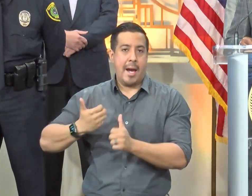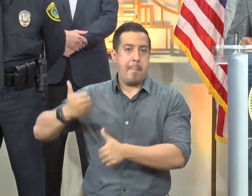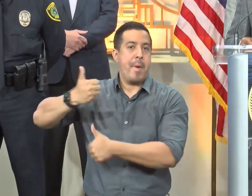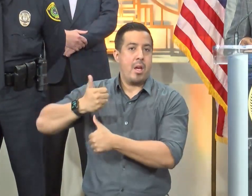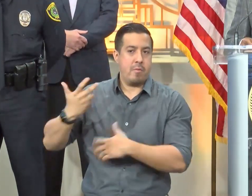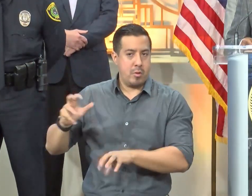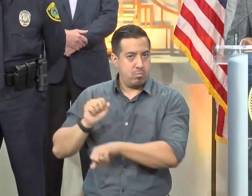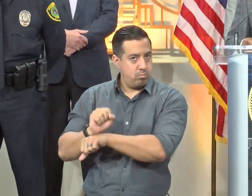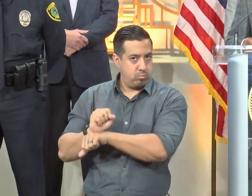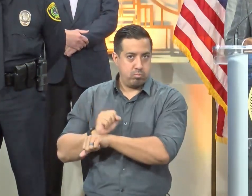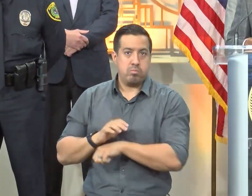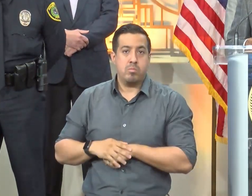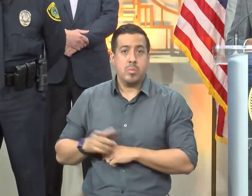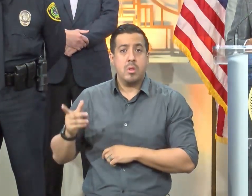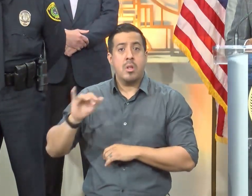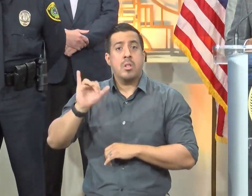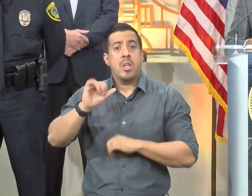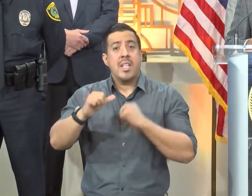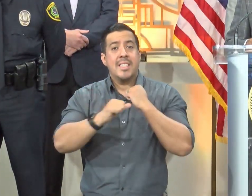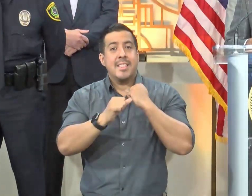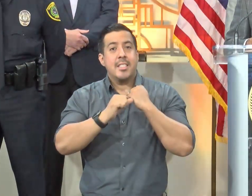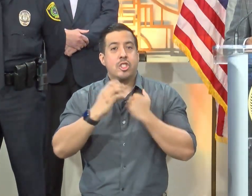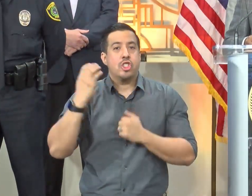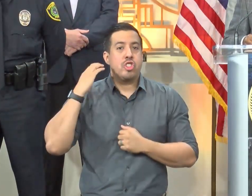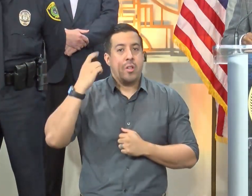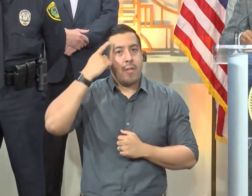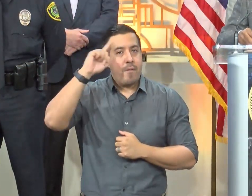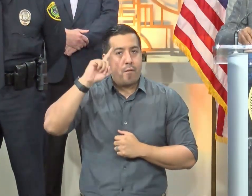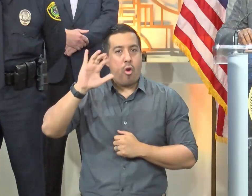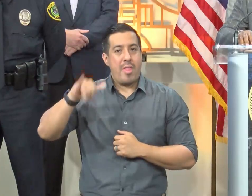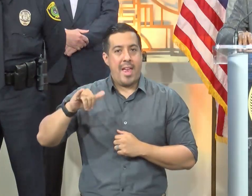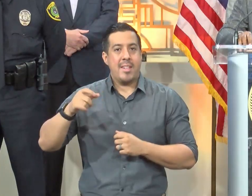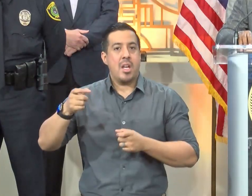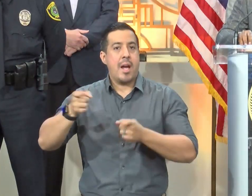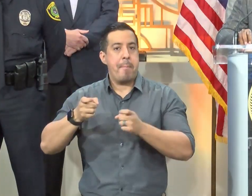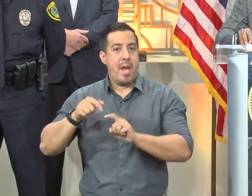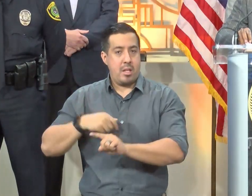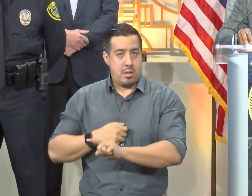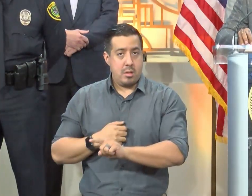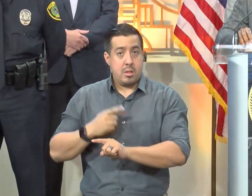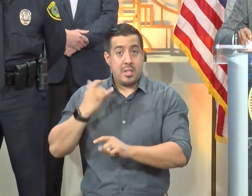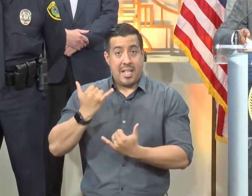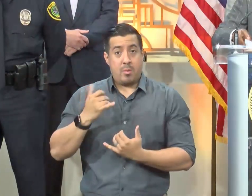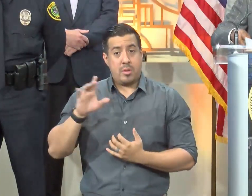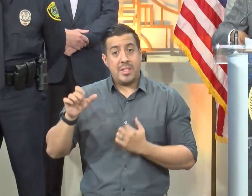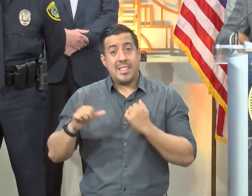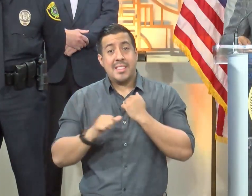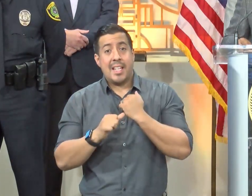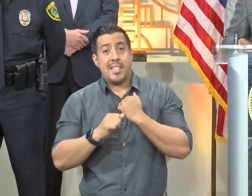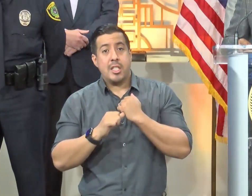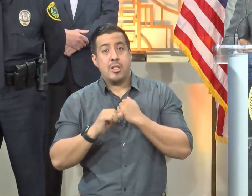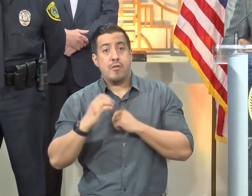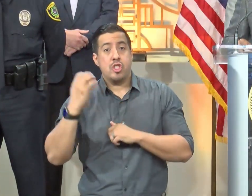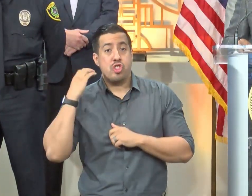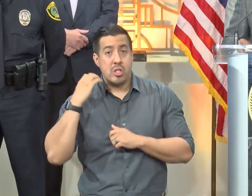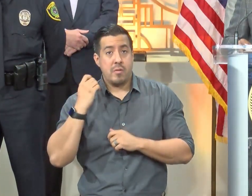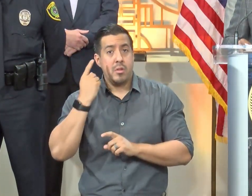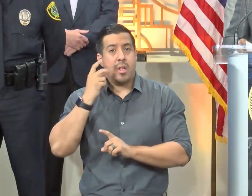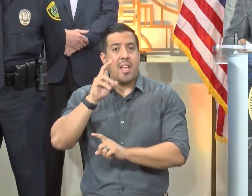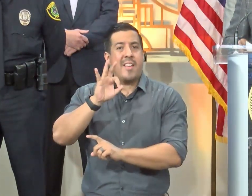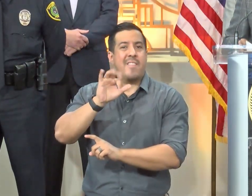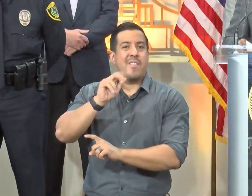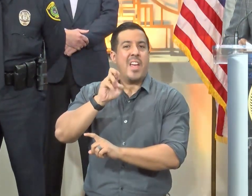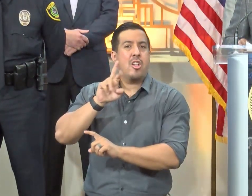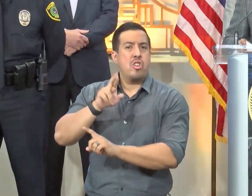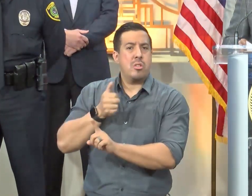also worked as the Assistant Chief of South Patrol Command. As Executive Assistant Chief, Fenner oversees